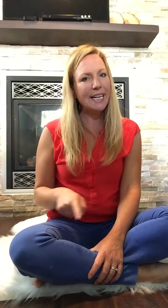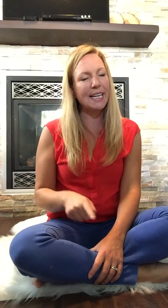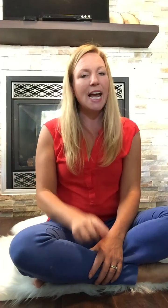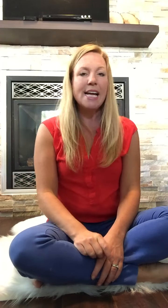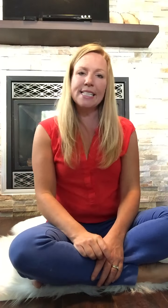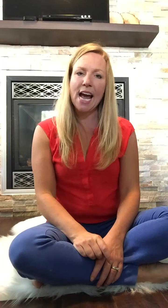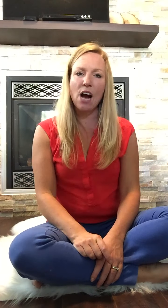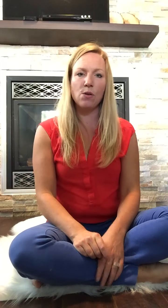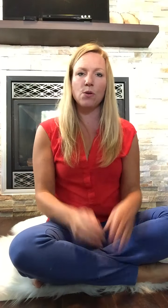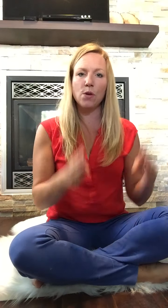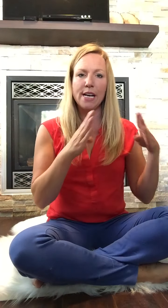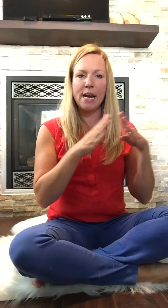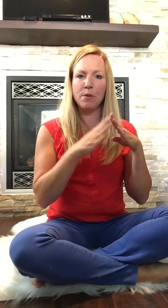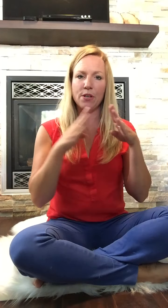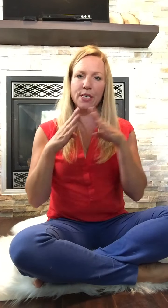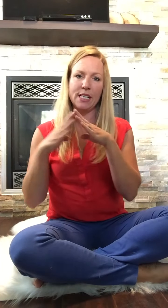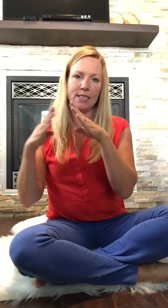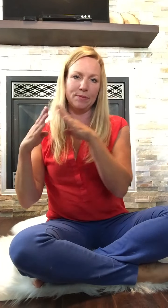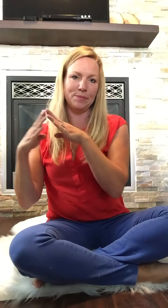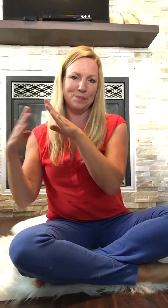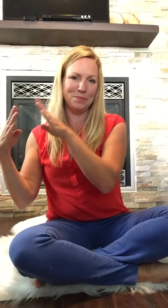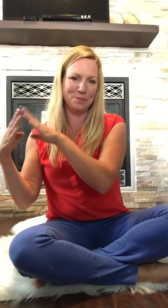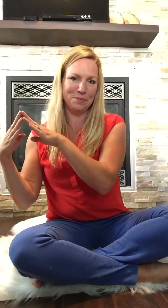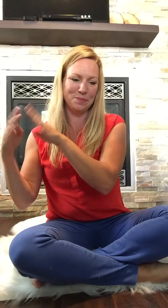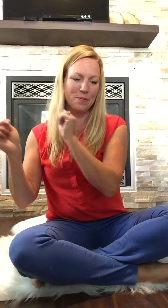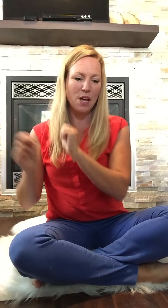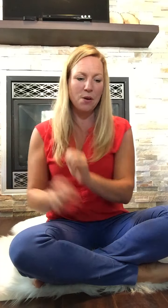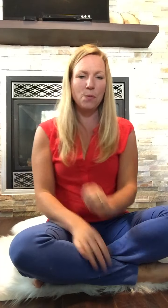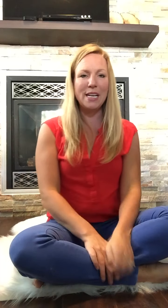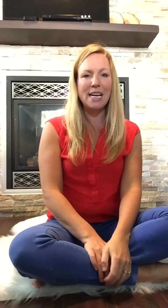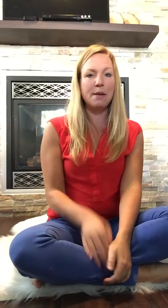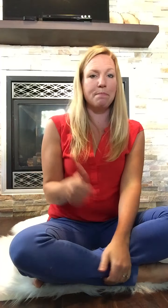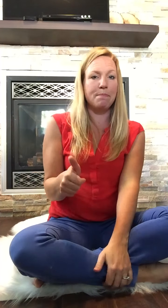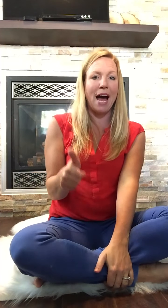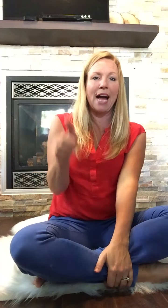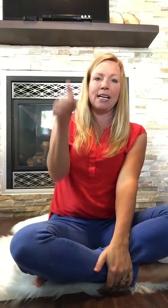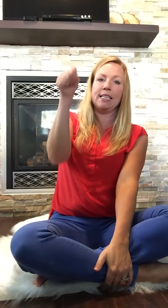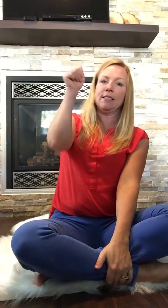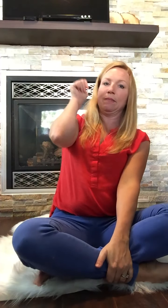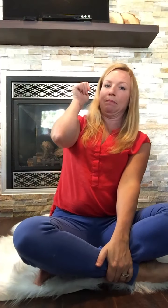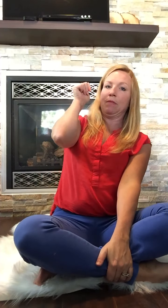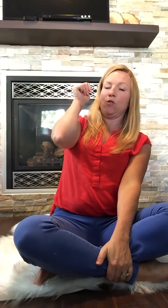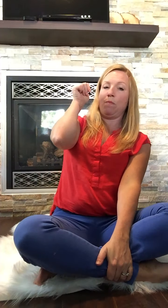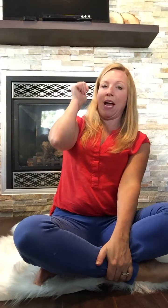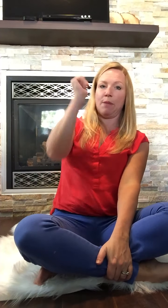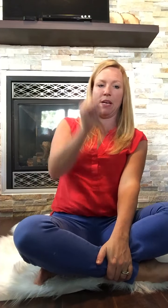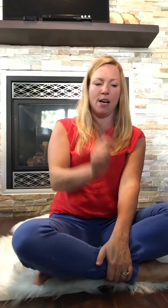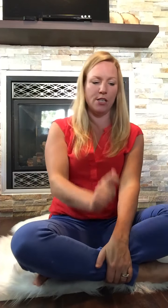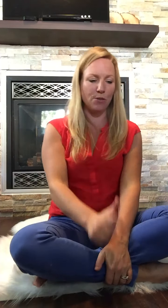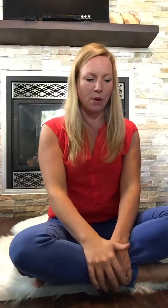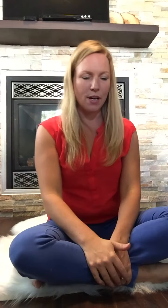need town or neighborhood. We need back. So back behind your